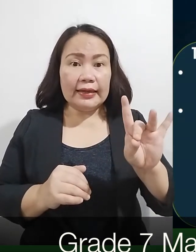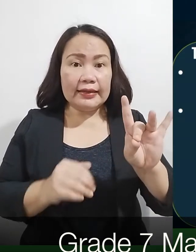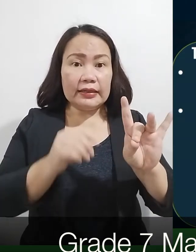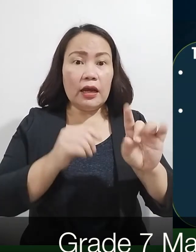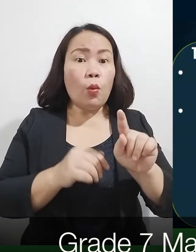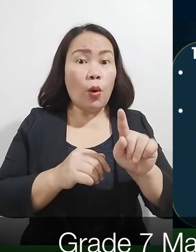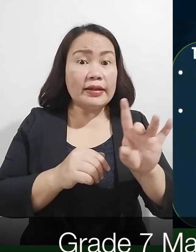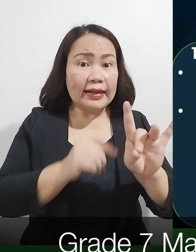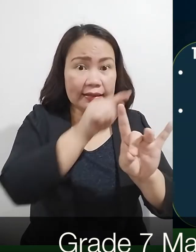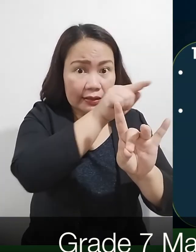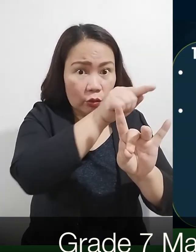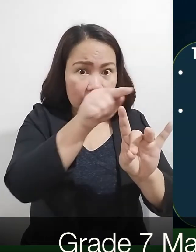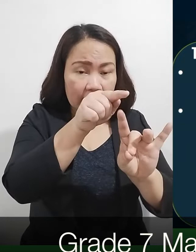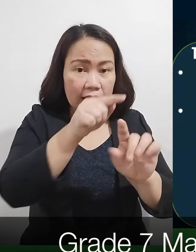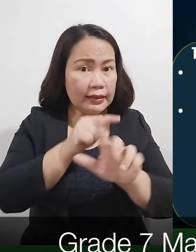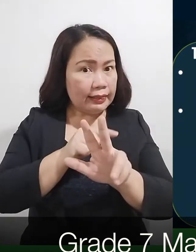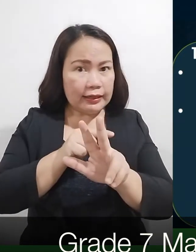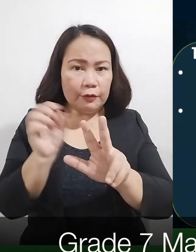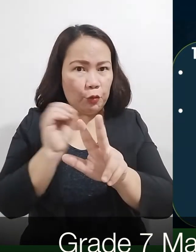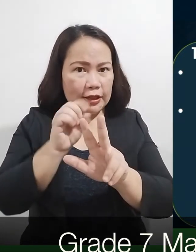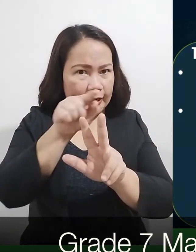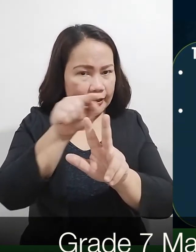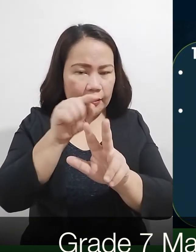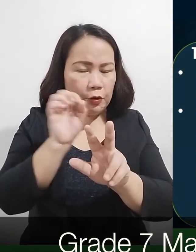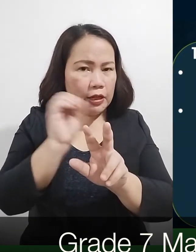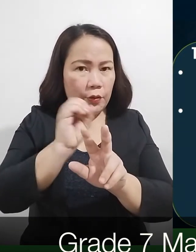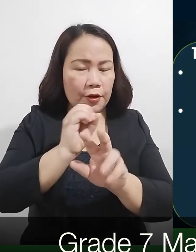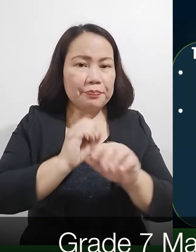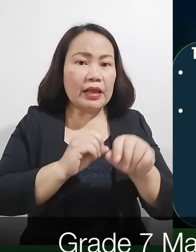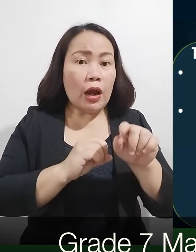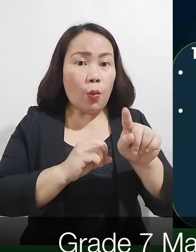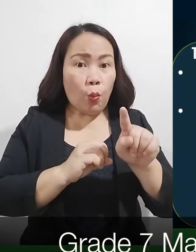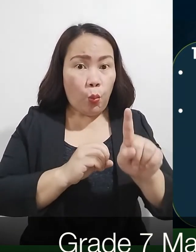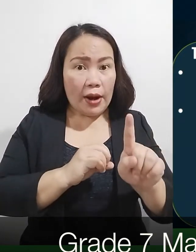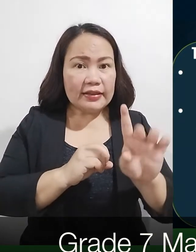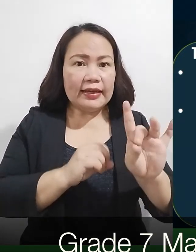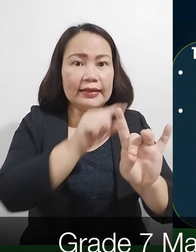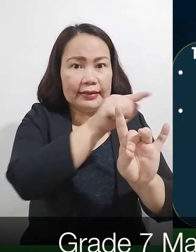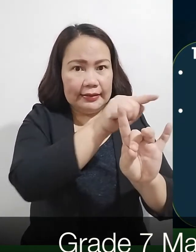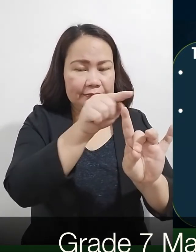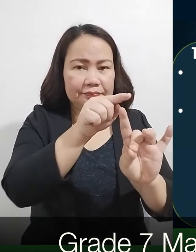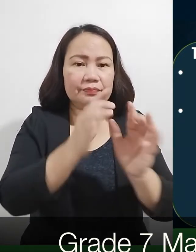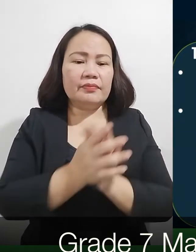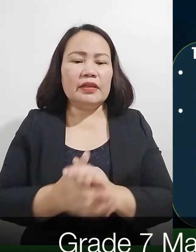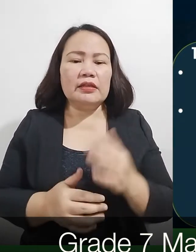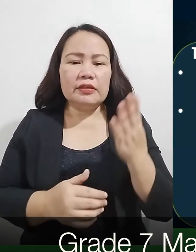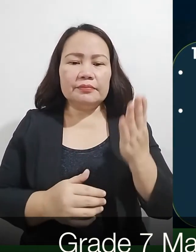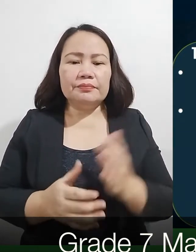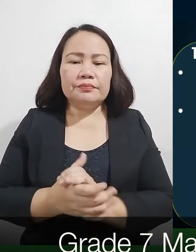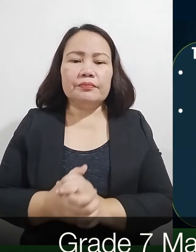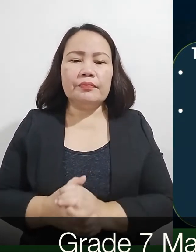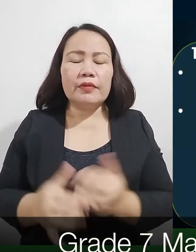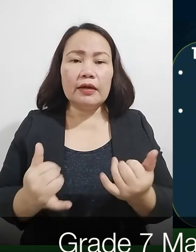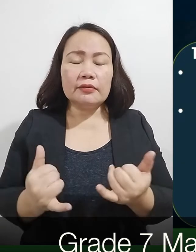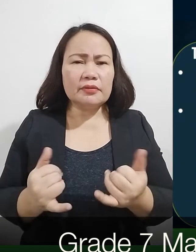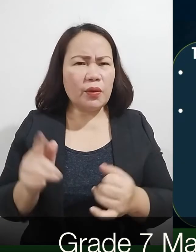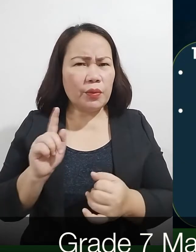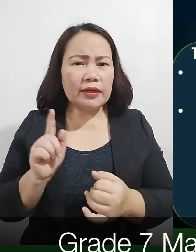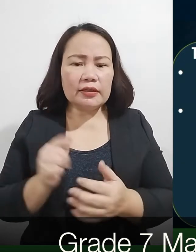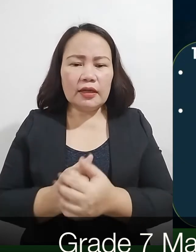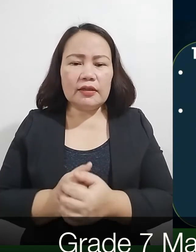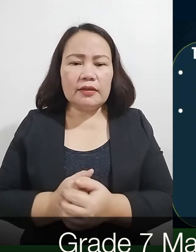kasi si 3 ay hindi naman repeating. So, these two are examples of mixed repeating decimal.